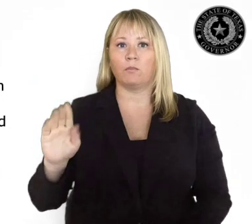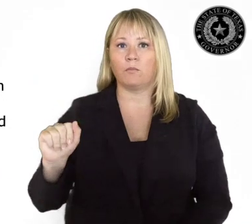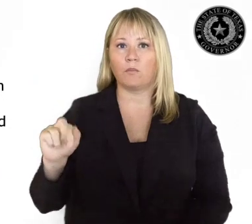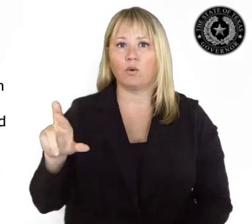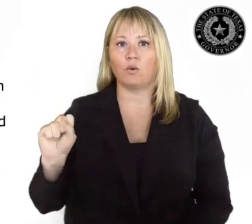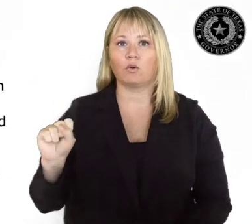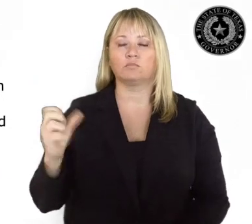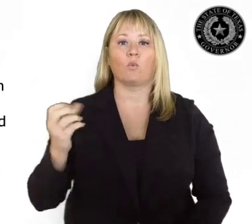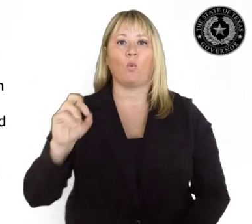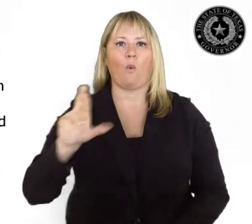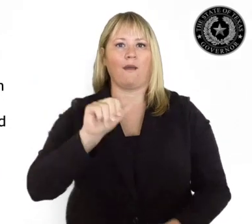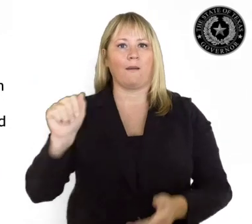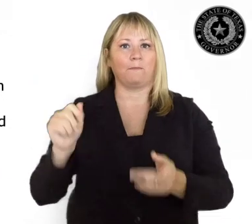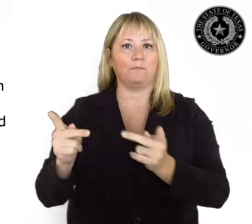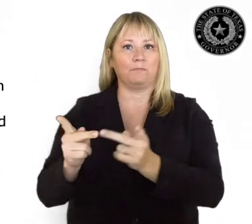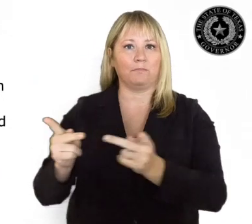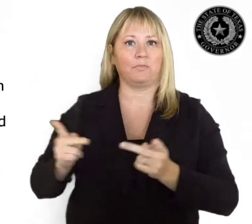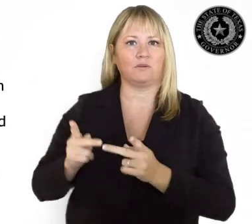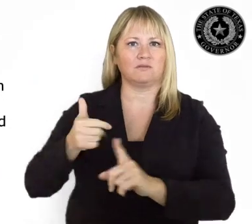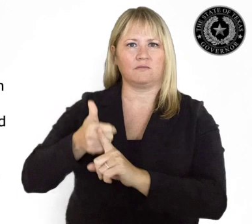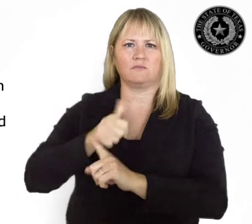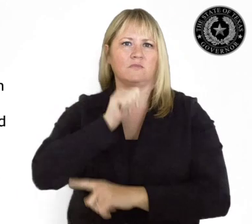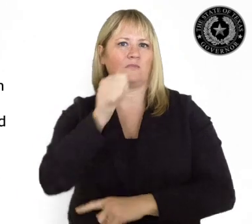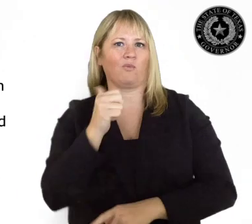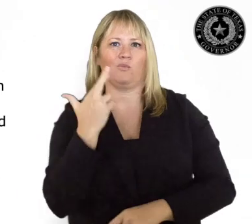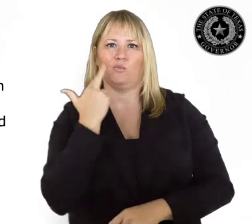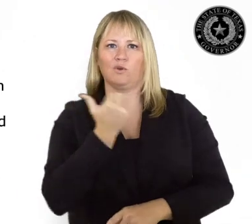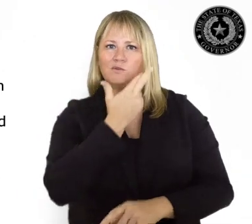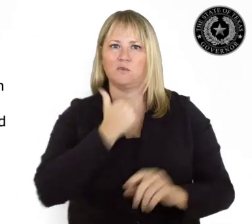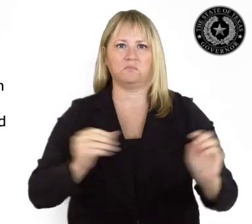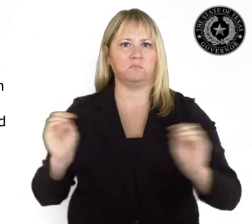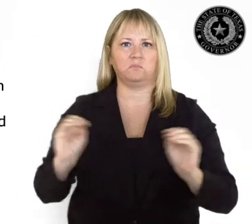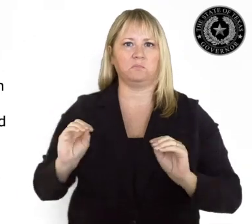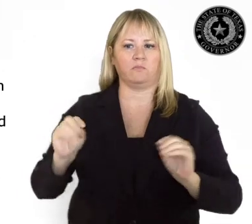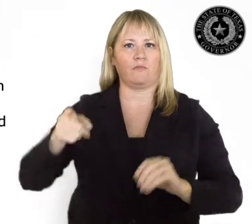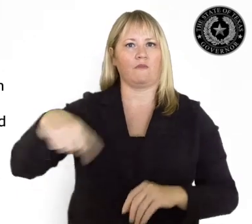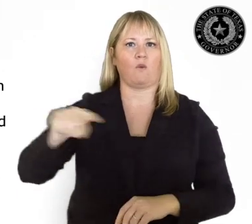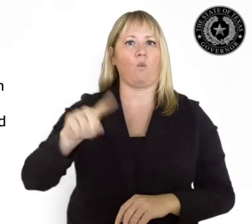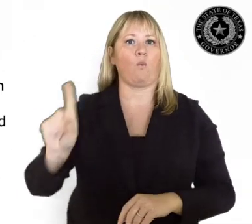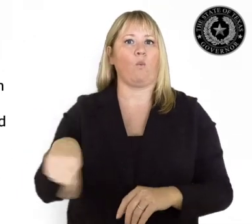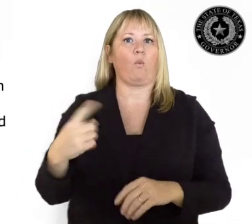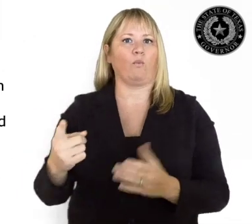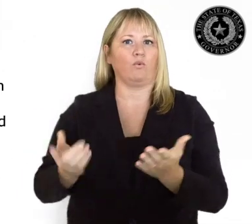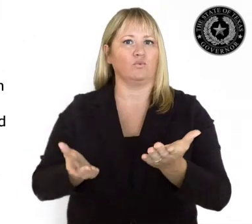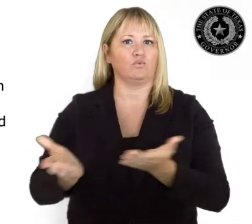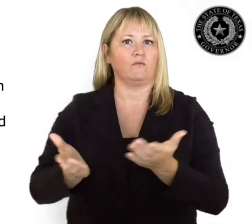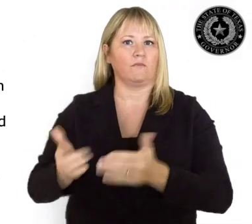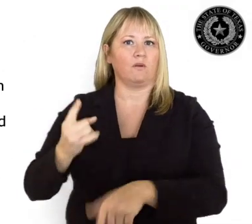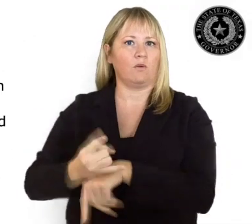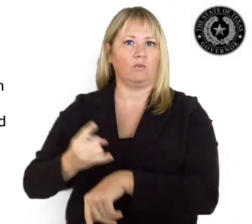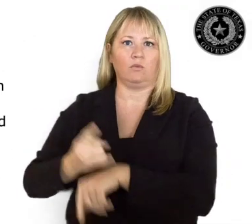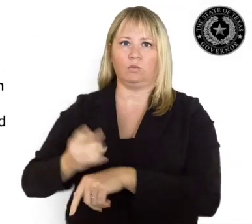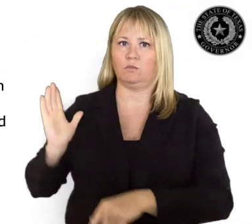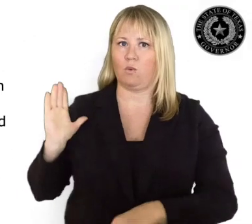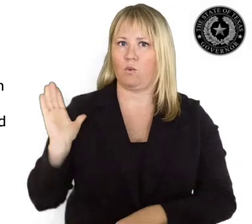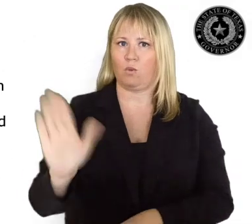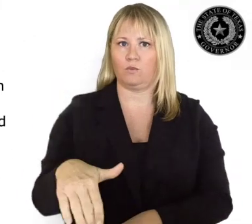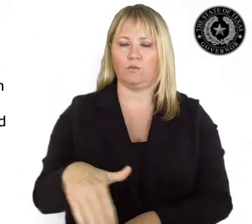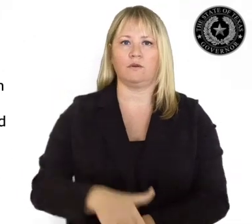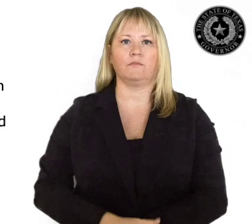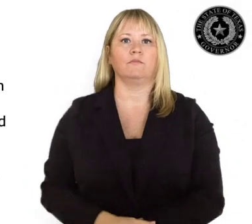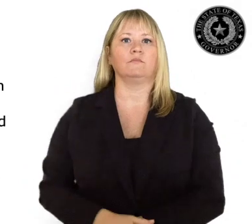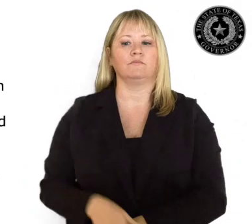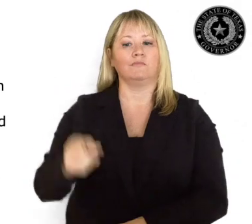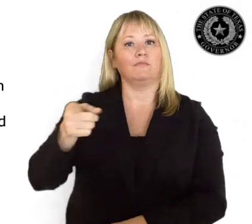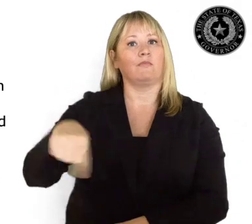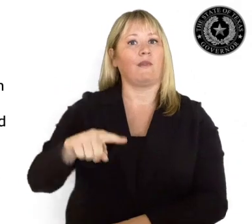7. Bars or similar establishments that hold a permit from the Texas Alcoholic Beverage Commission and are not restaurants